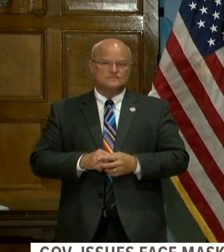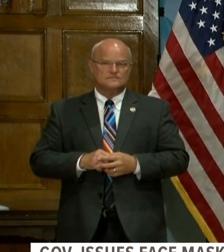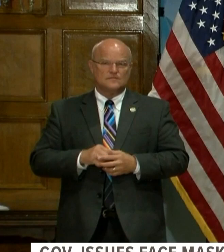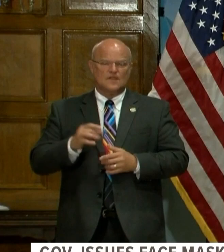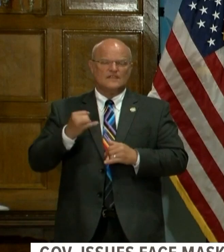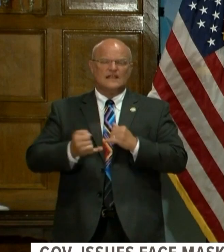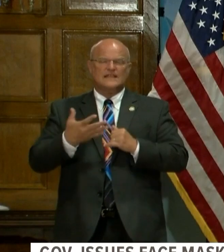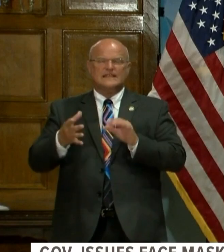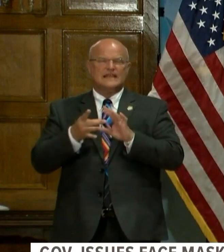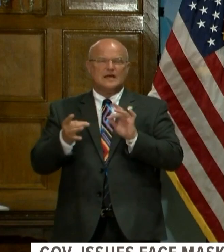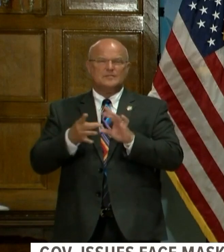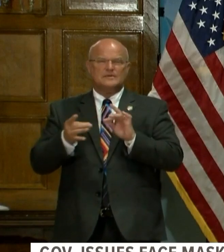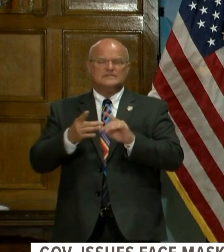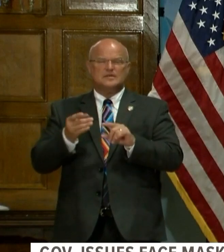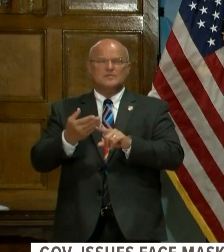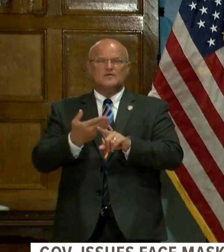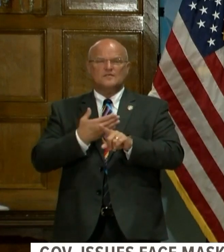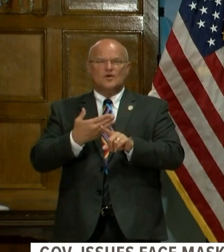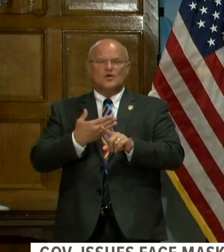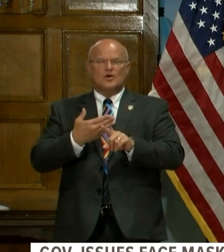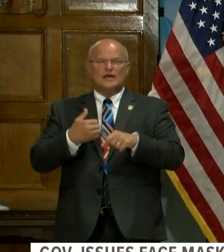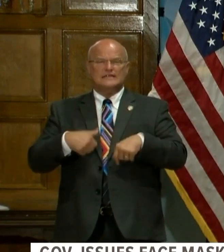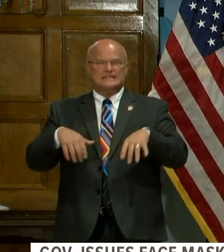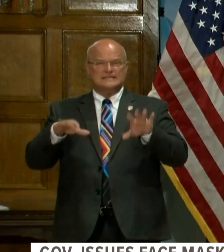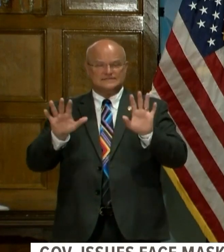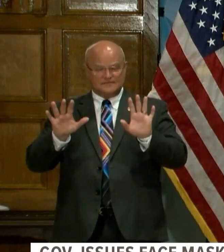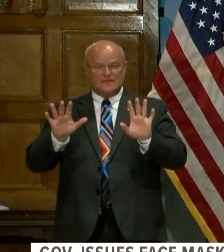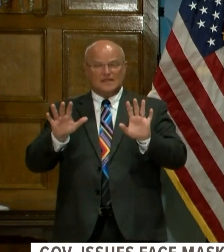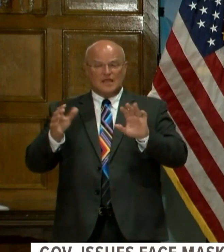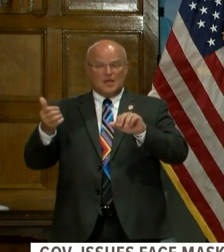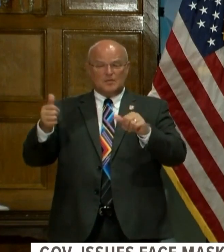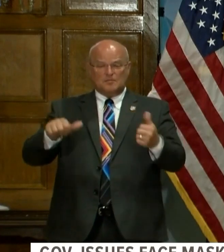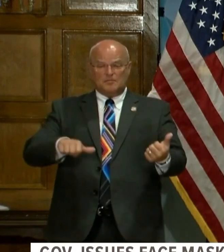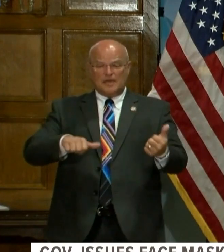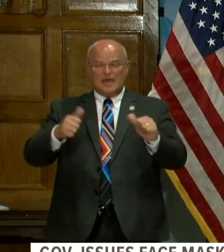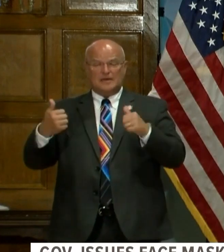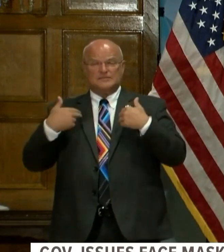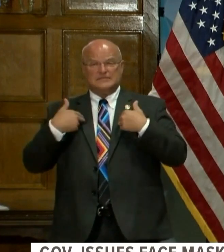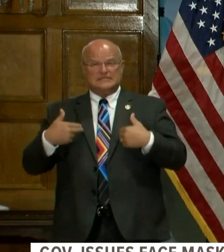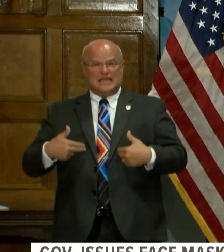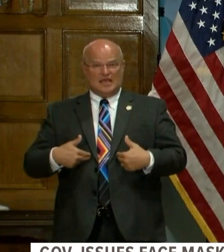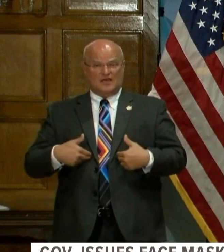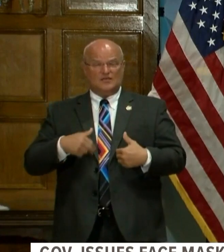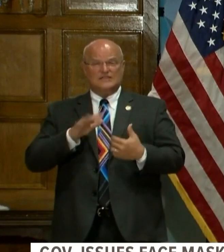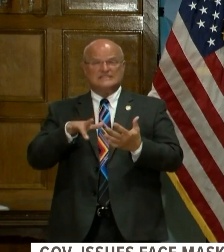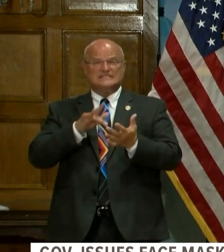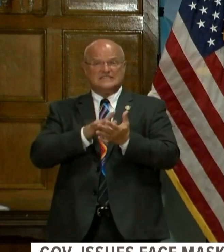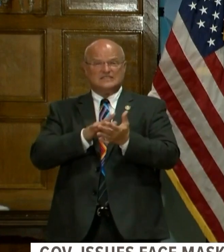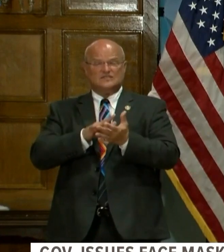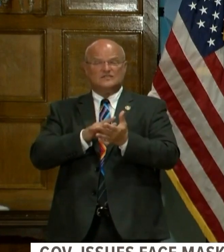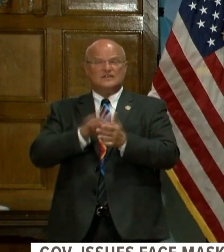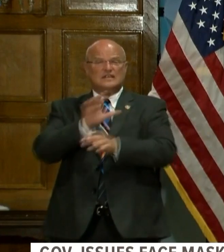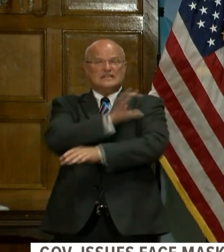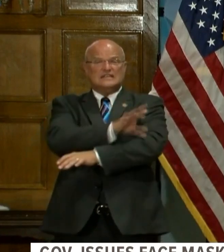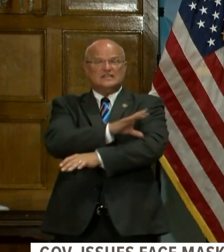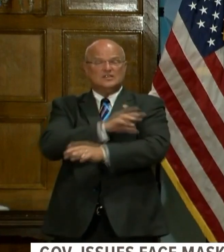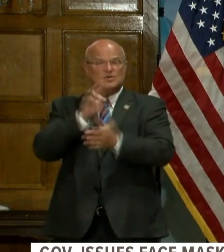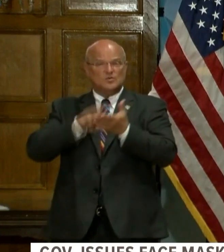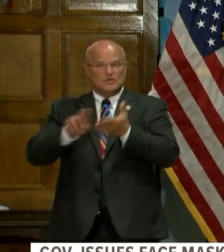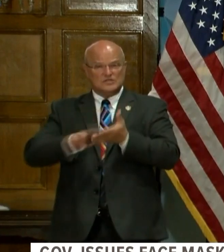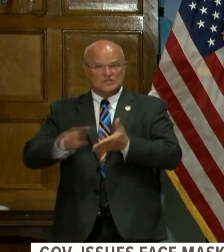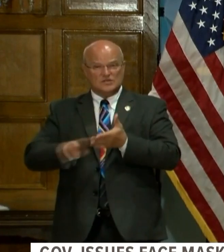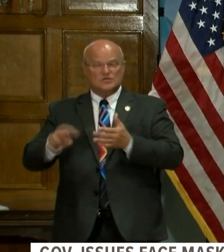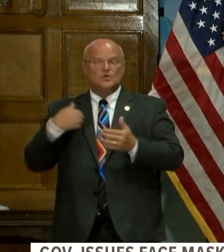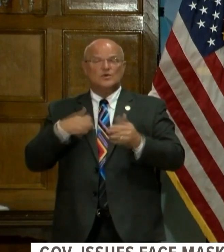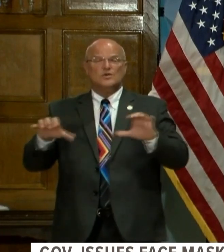One last thing I'll mention before I yield, and that is Baptist Health Center for Clinical Research. We are beginning a phase